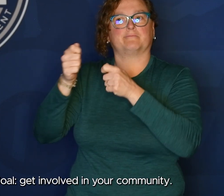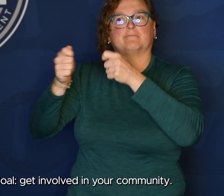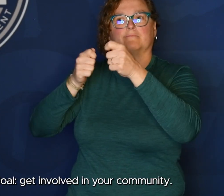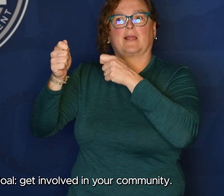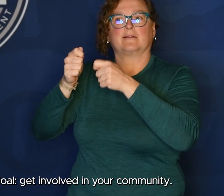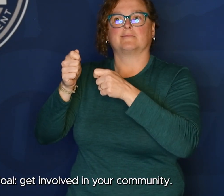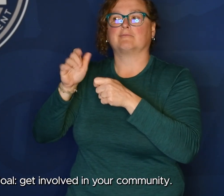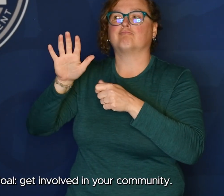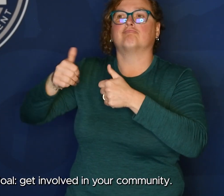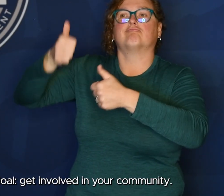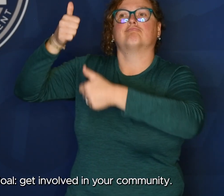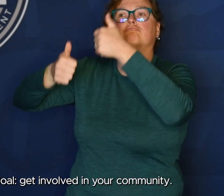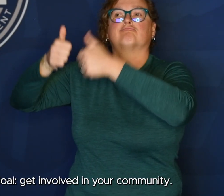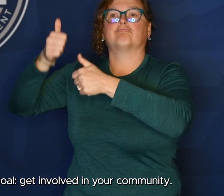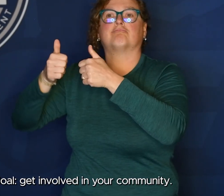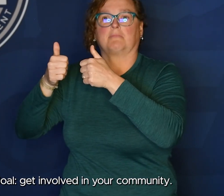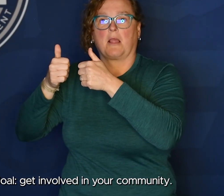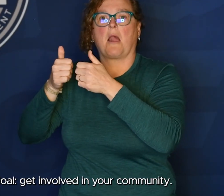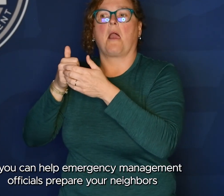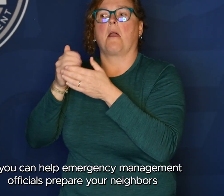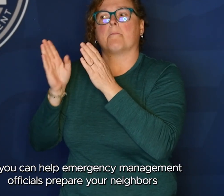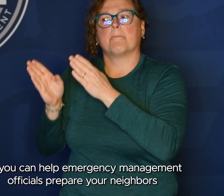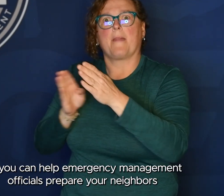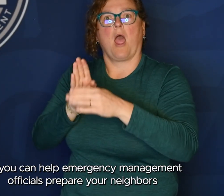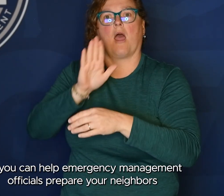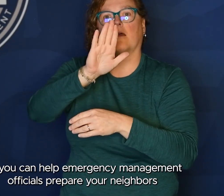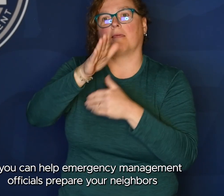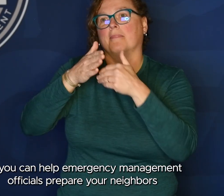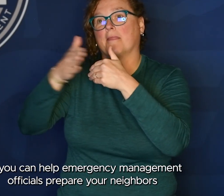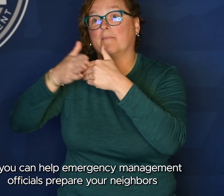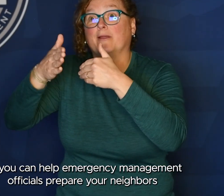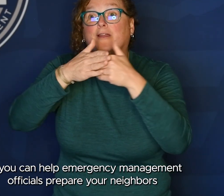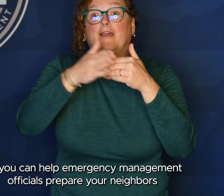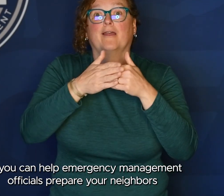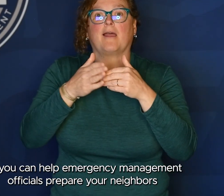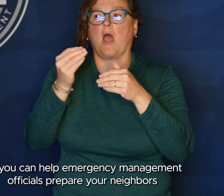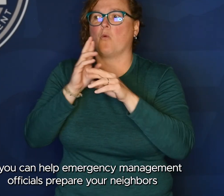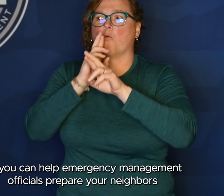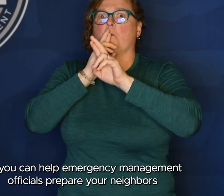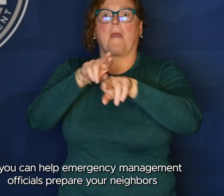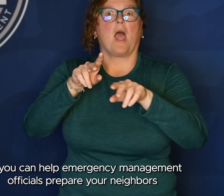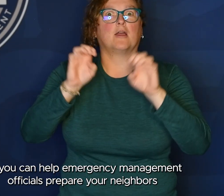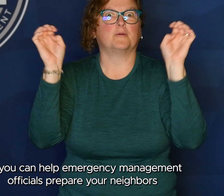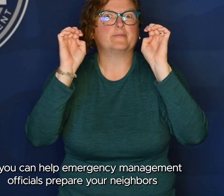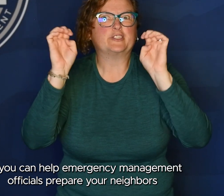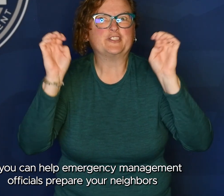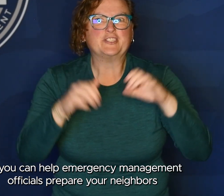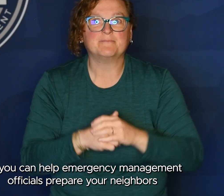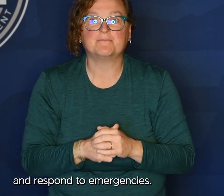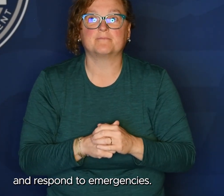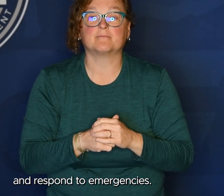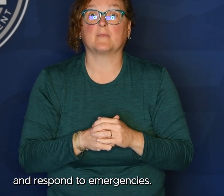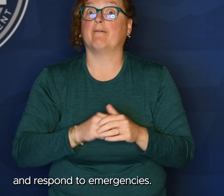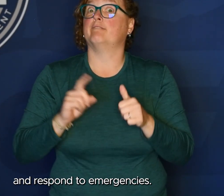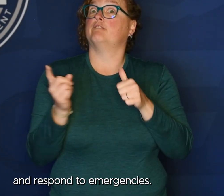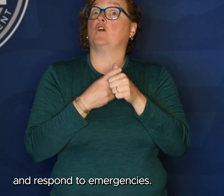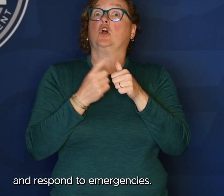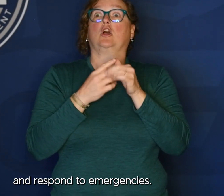Goal: get involved in your community so you can help emergency management officials prepare your neighbors and respond to